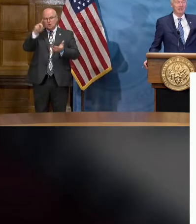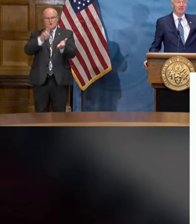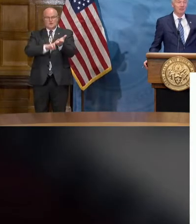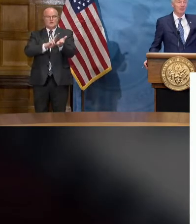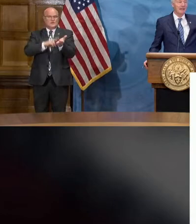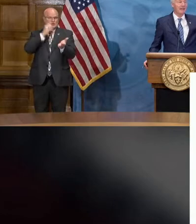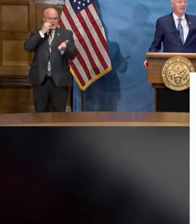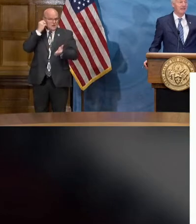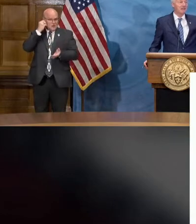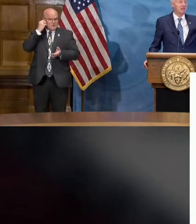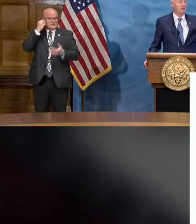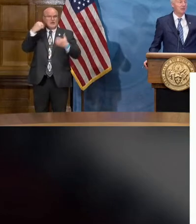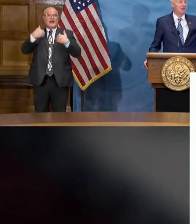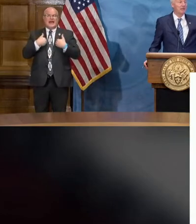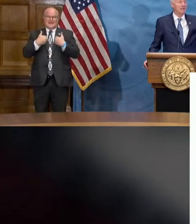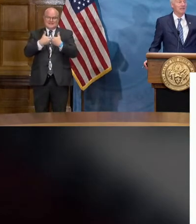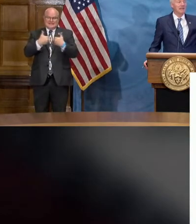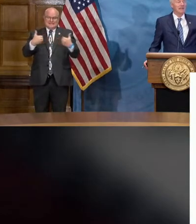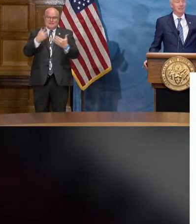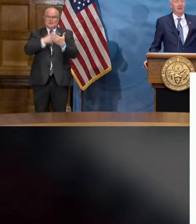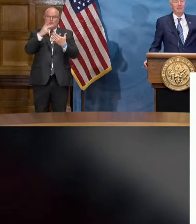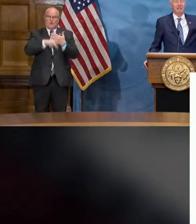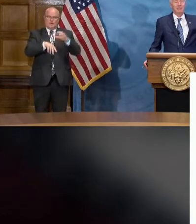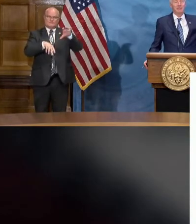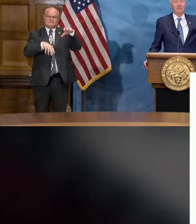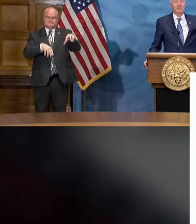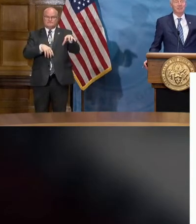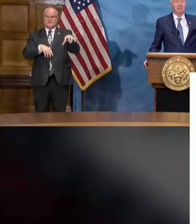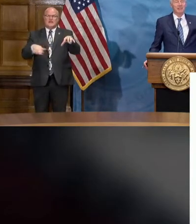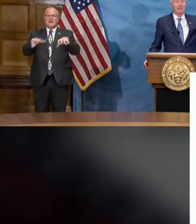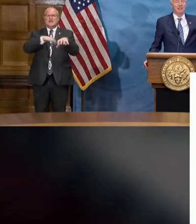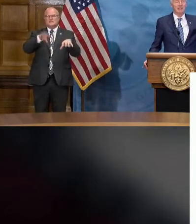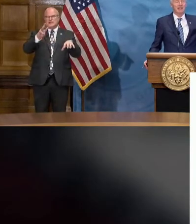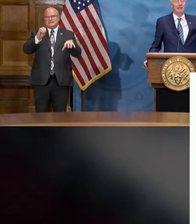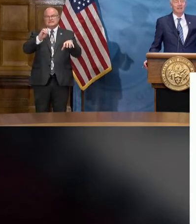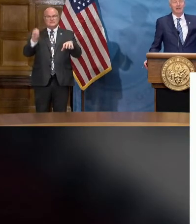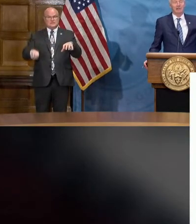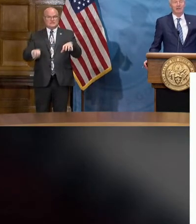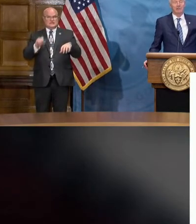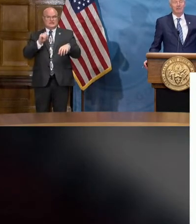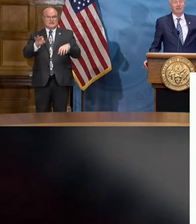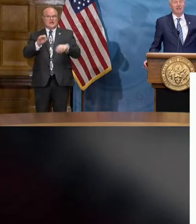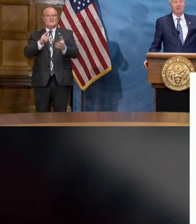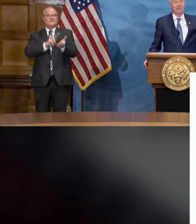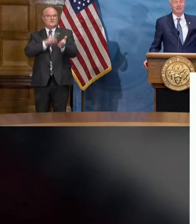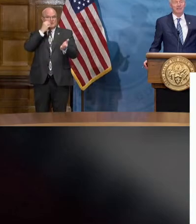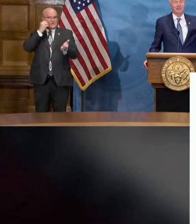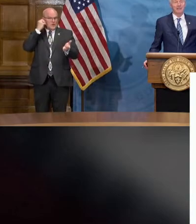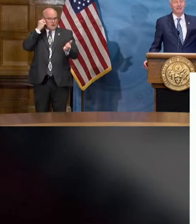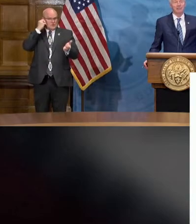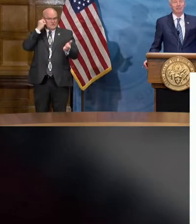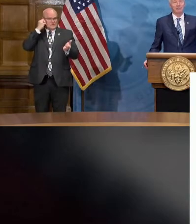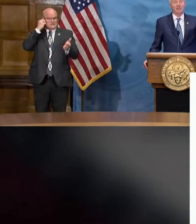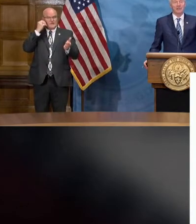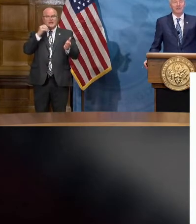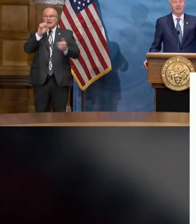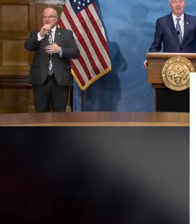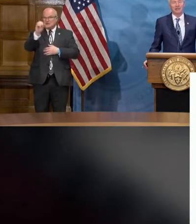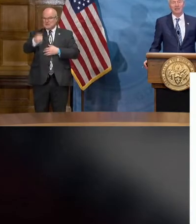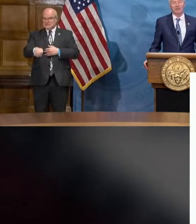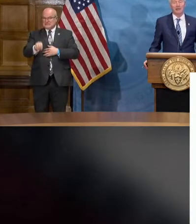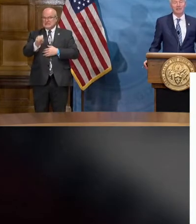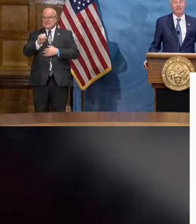facilities. And so we have that separate program that probably covers 60% of our long-term care facilities. As to the percent of